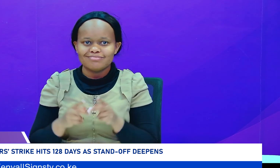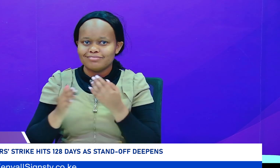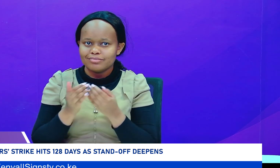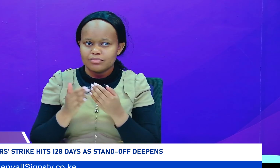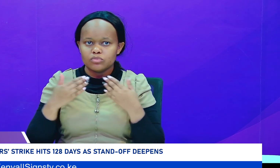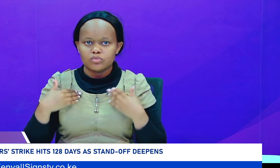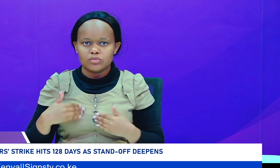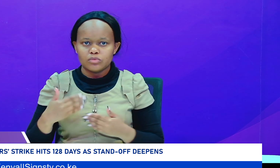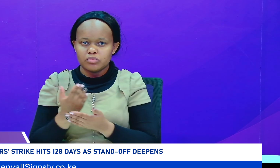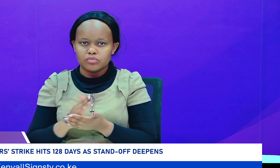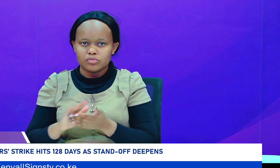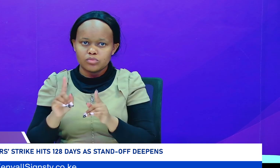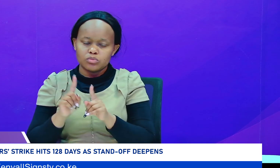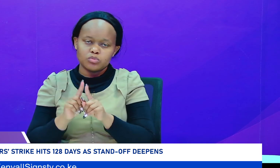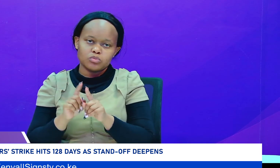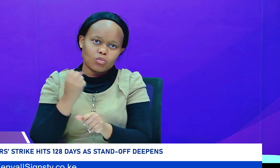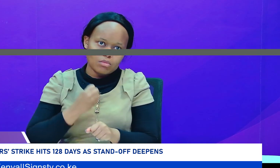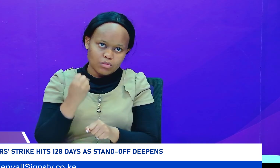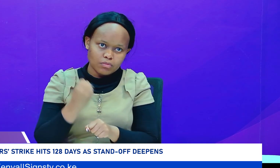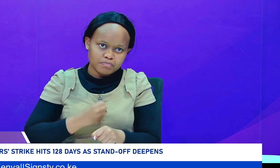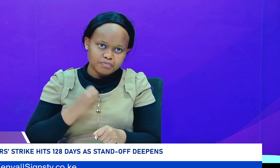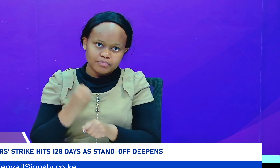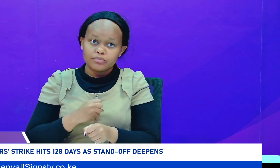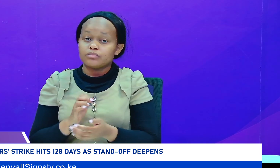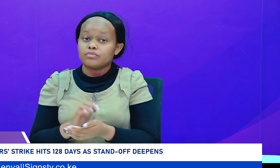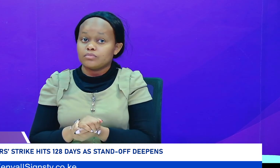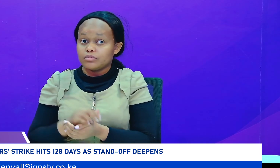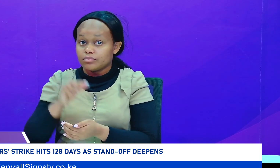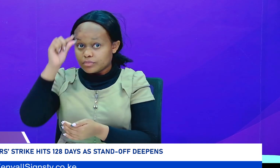of arrogance and neglecting the healthcare sector and its workers.